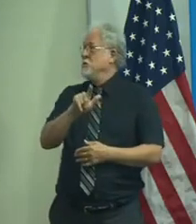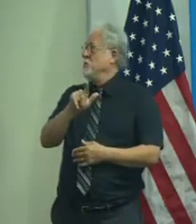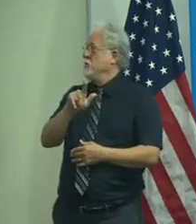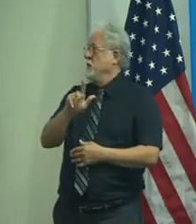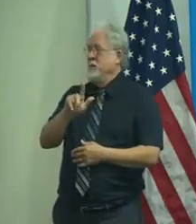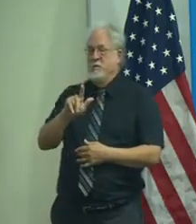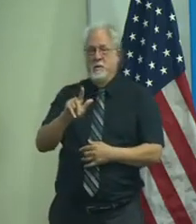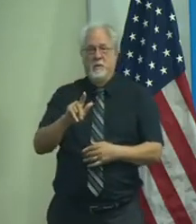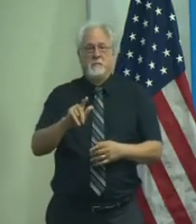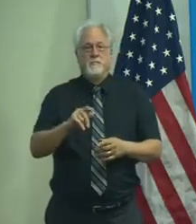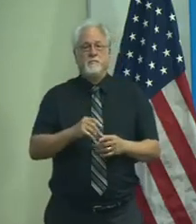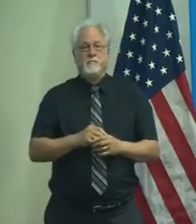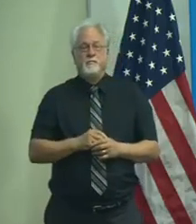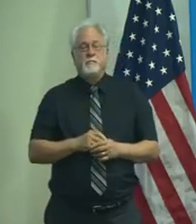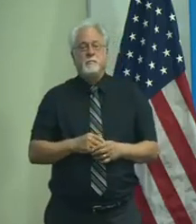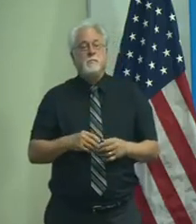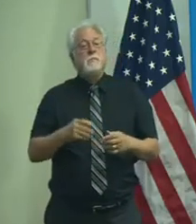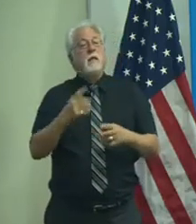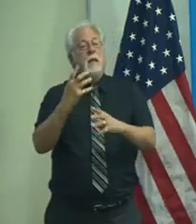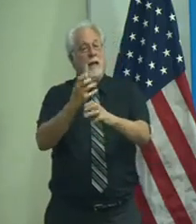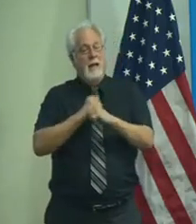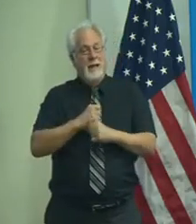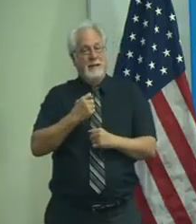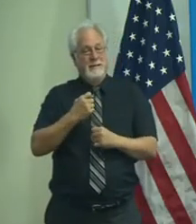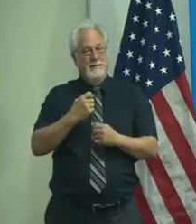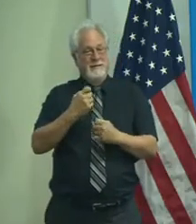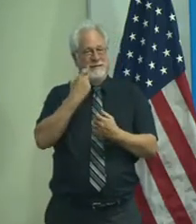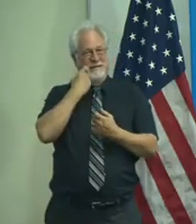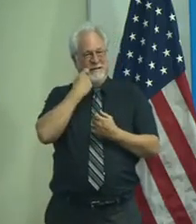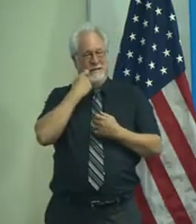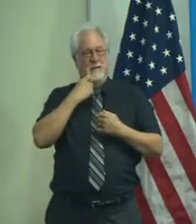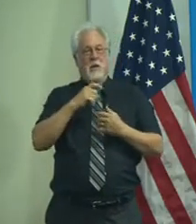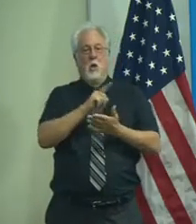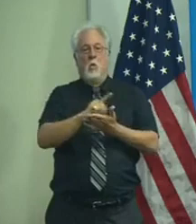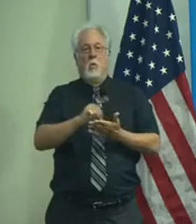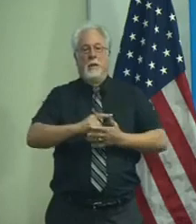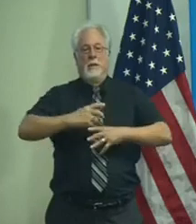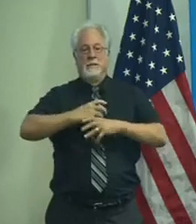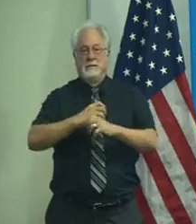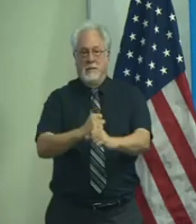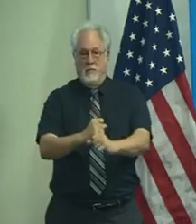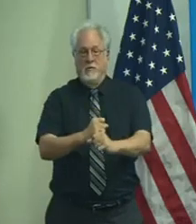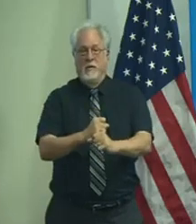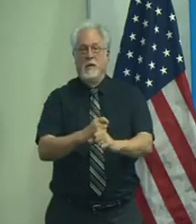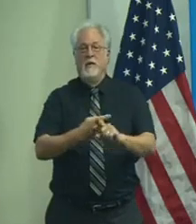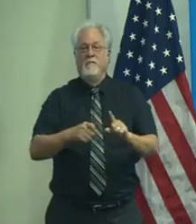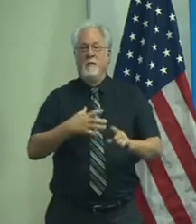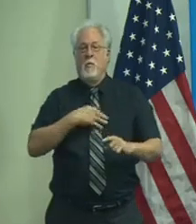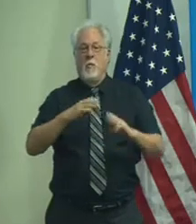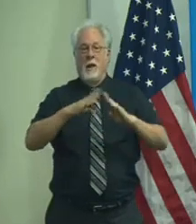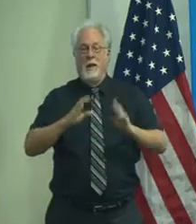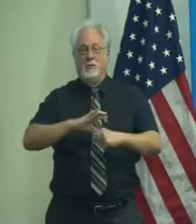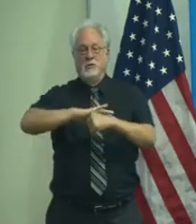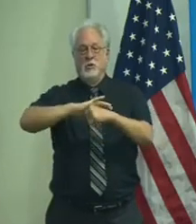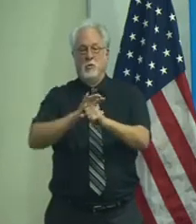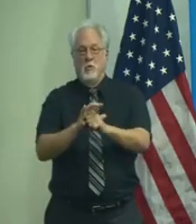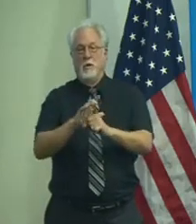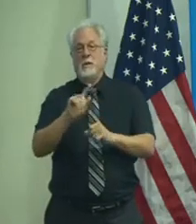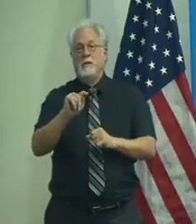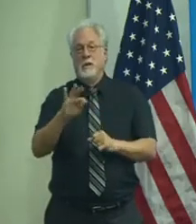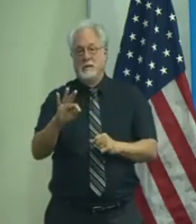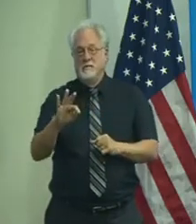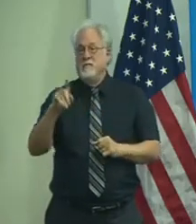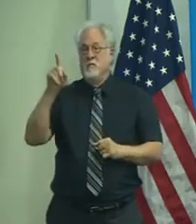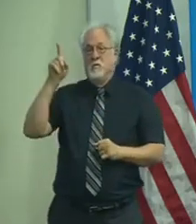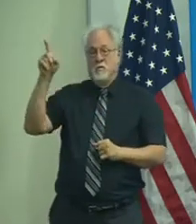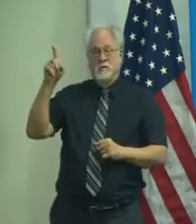4,623. Did receive a short while ago the weekly summary that comes from the White House Coronavirus Task Force, where